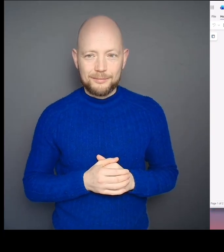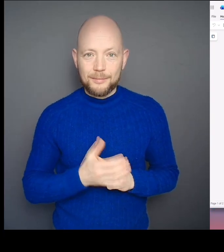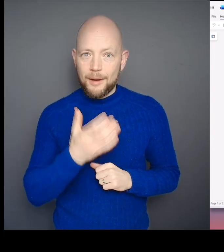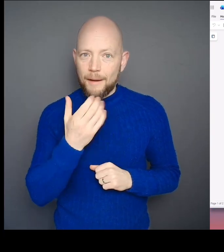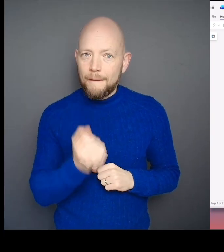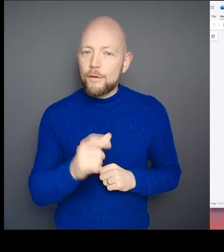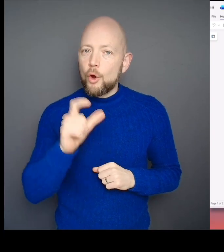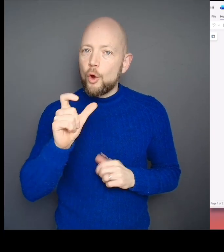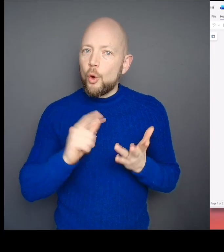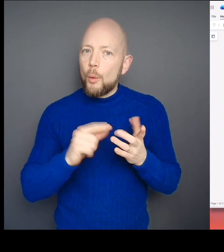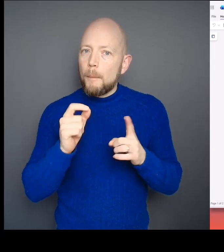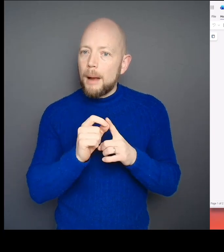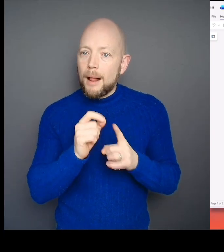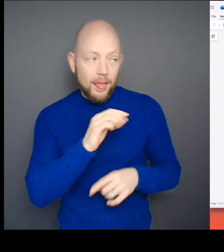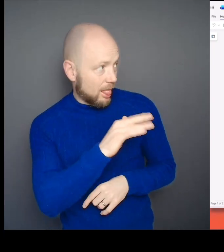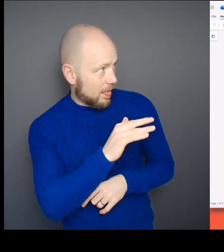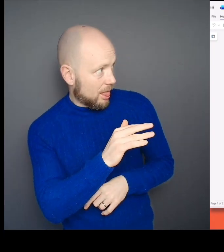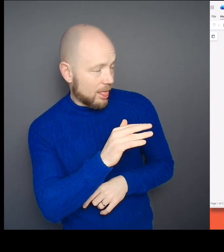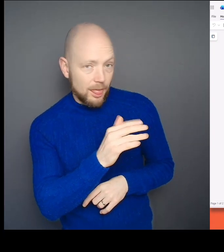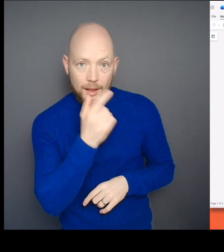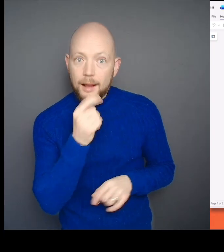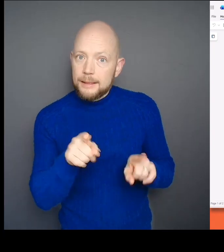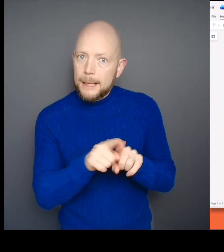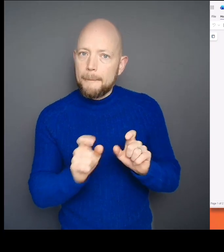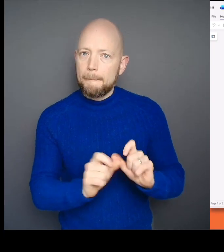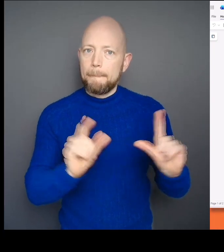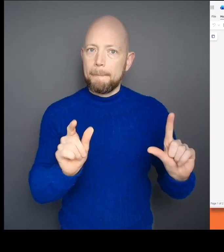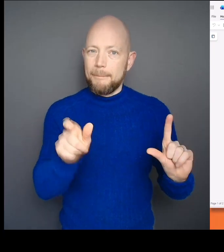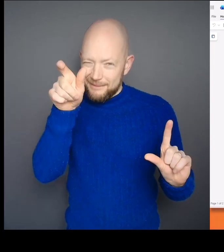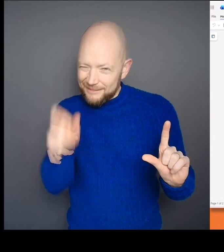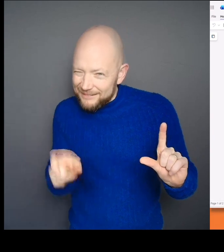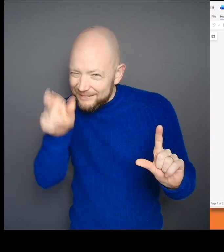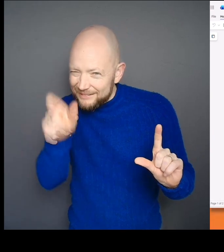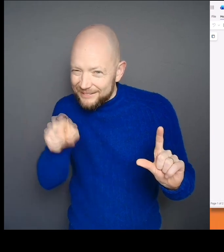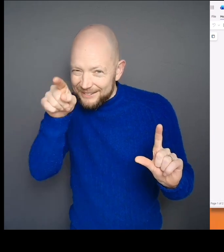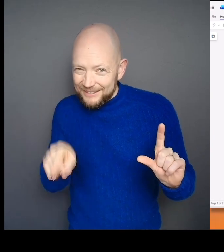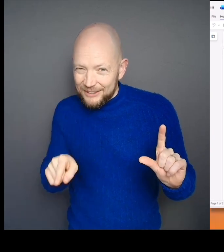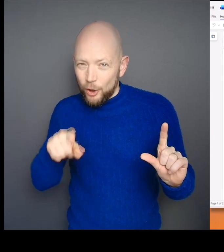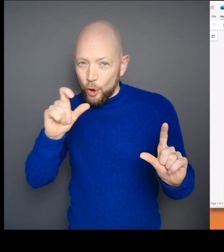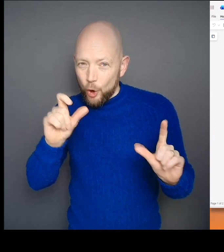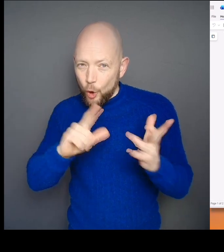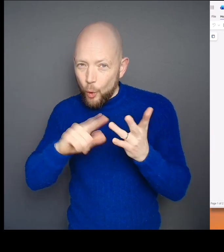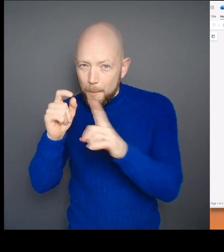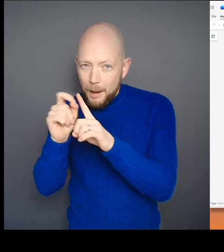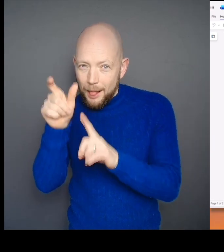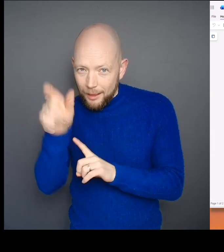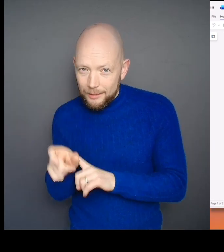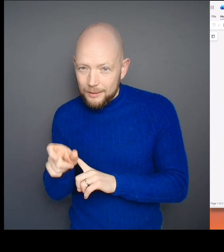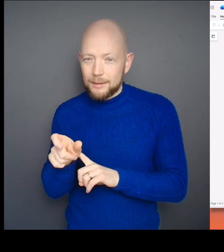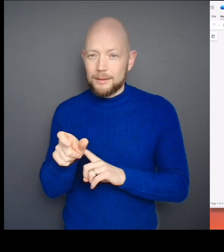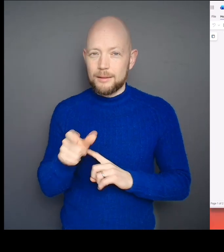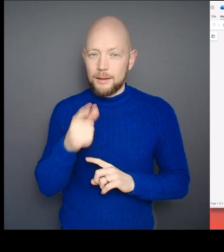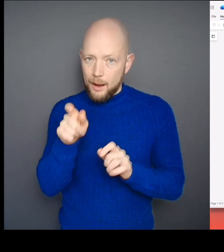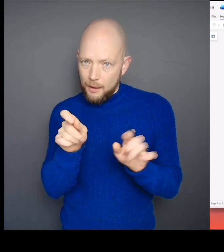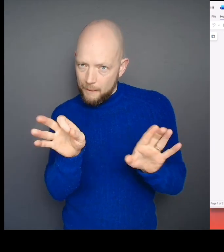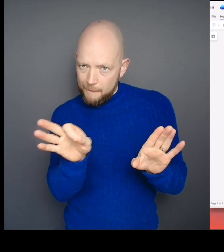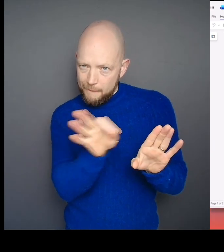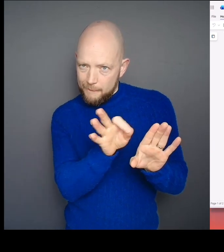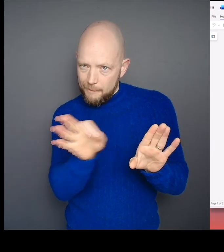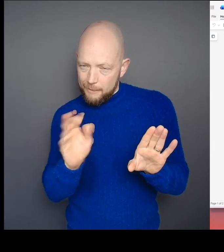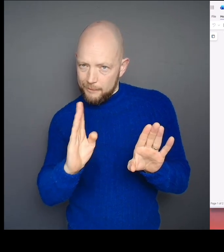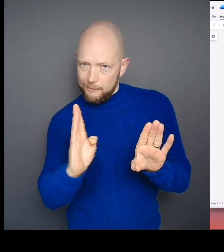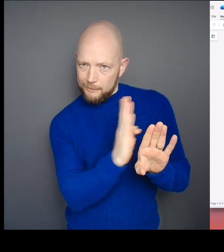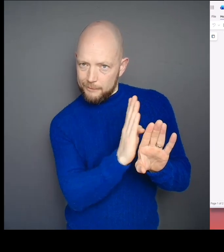the side panel here. And again, this same experience. What you can do is expand this so that you've sort of got a nice